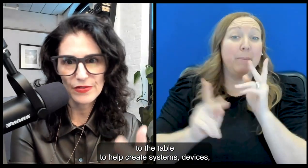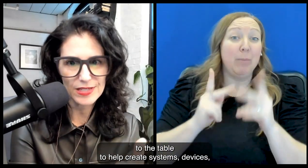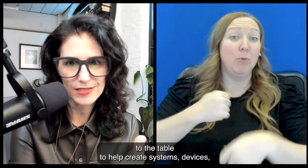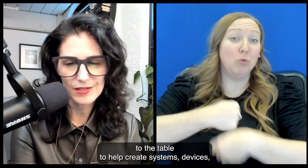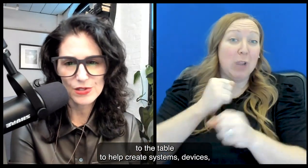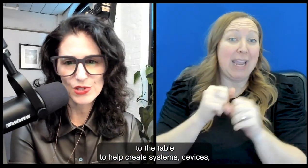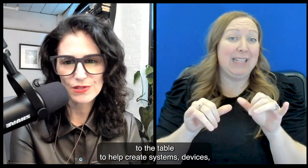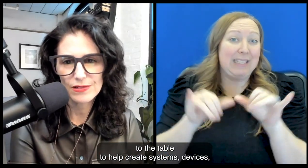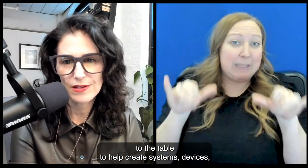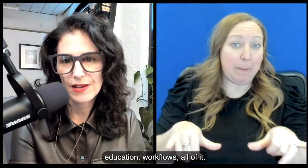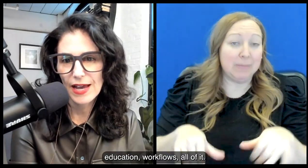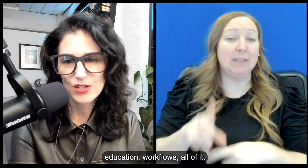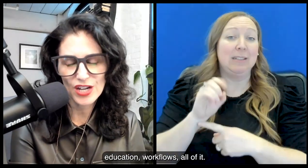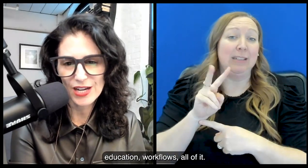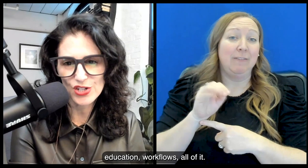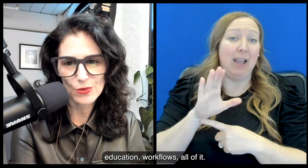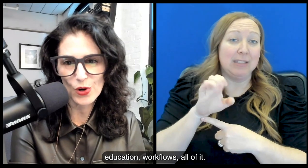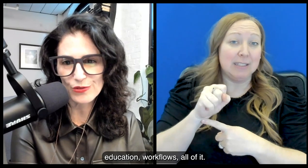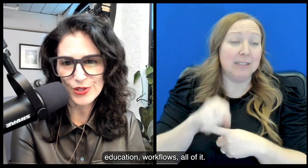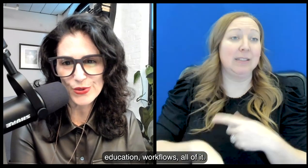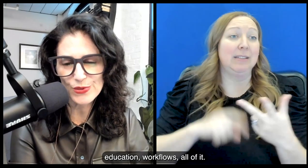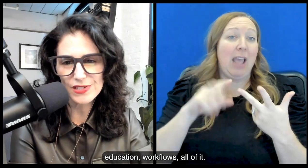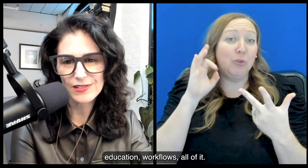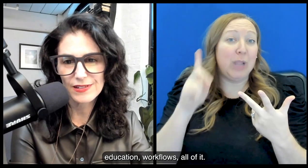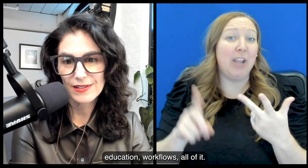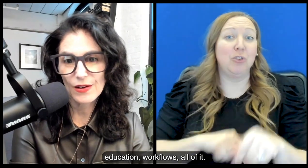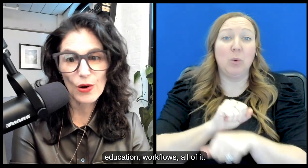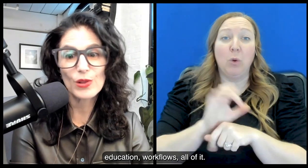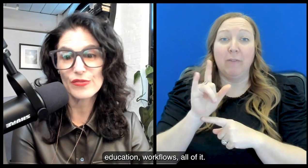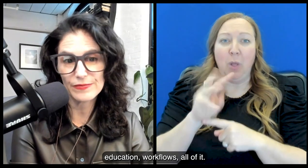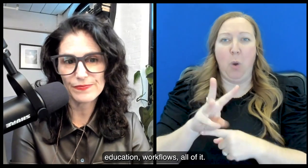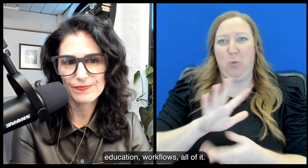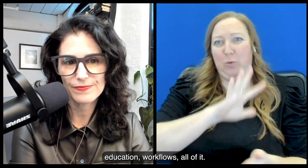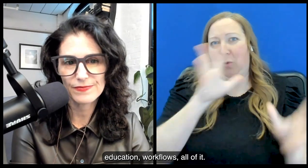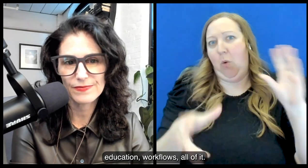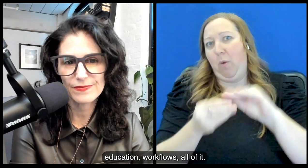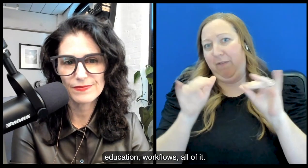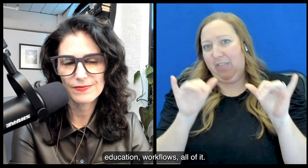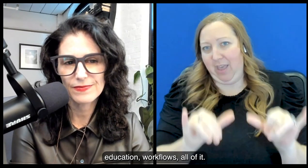devices, education, workflows, all of it.